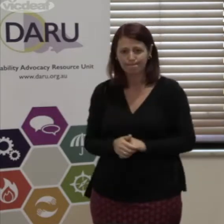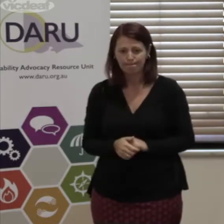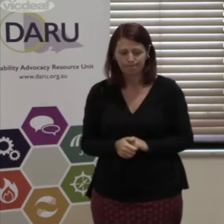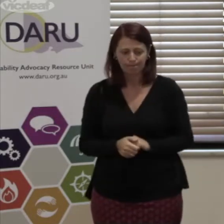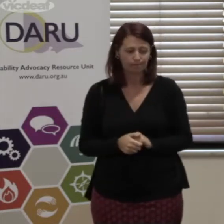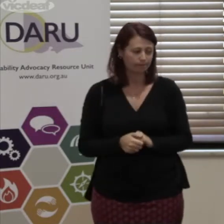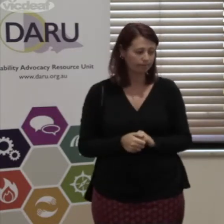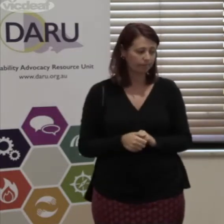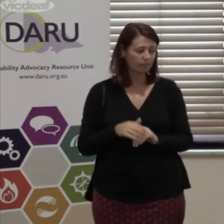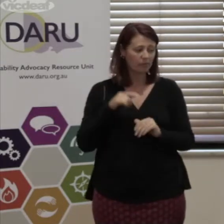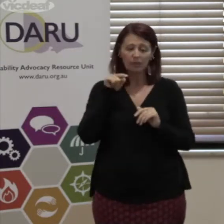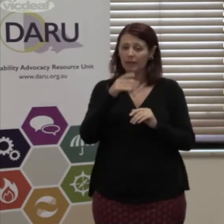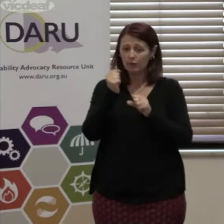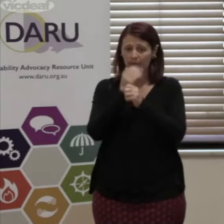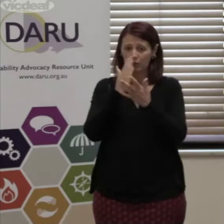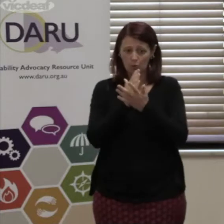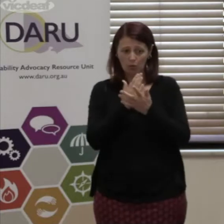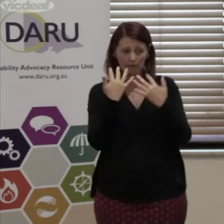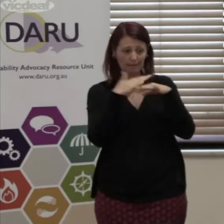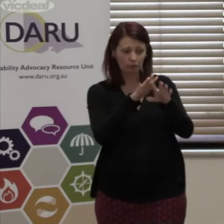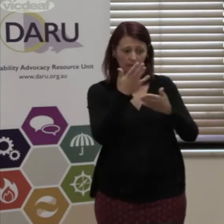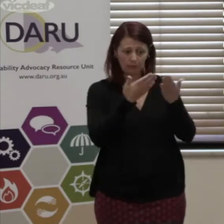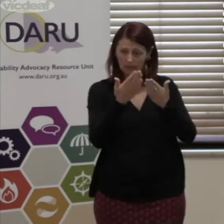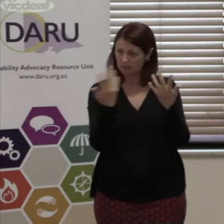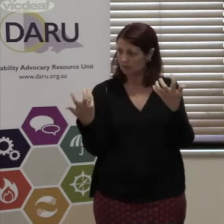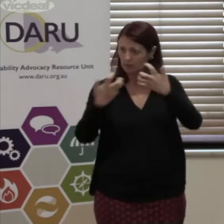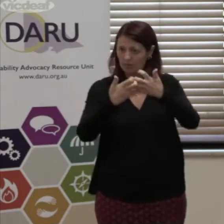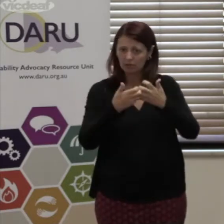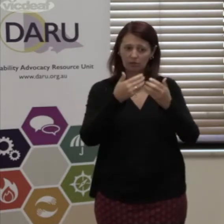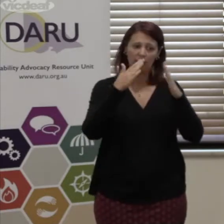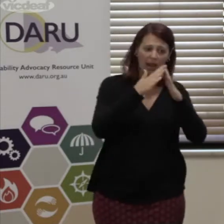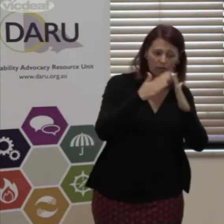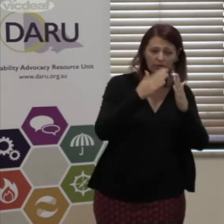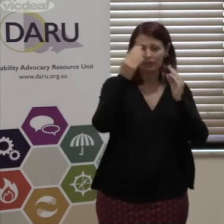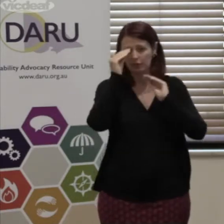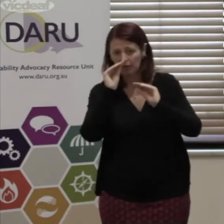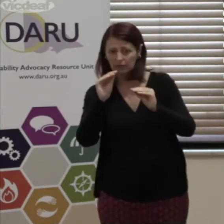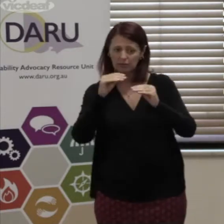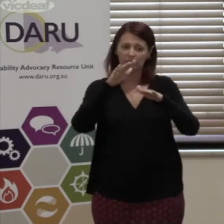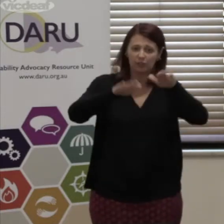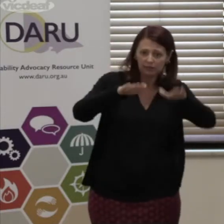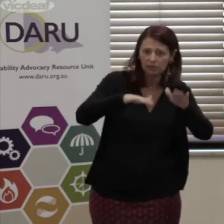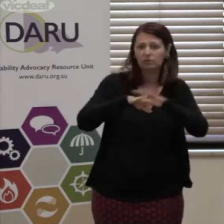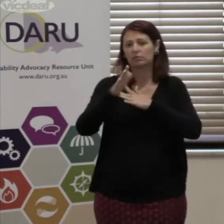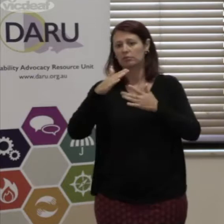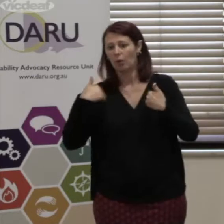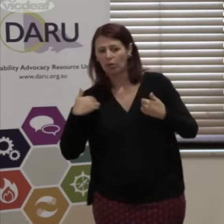expected to ensure that mainstream services meet their obligation, so housing, education, justice, health, etc.